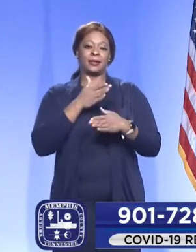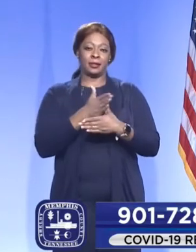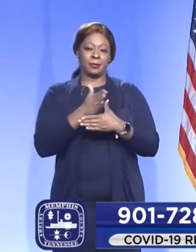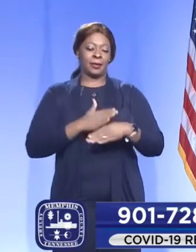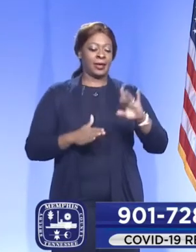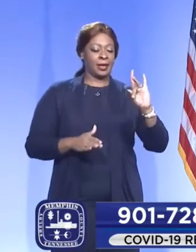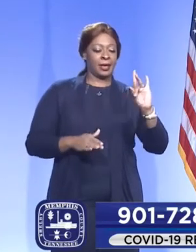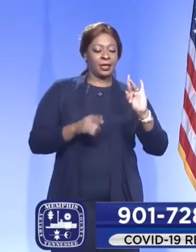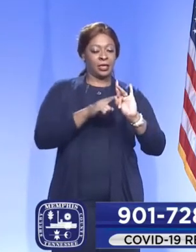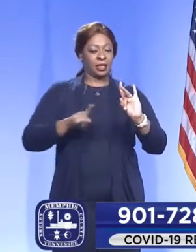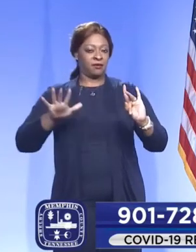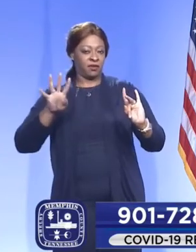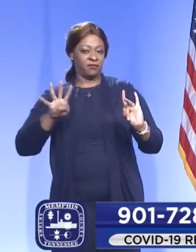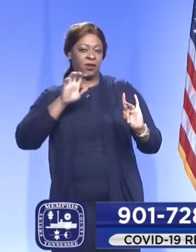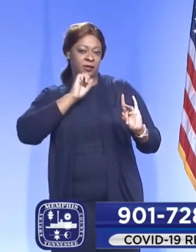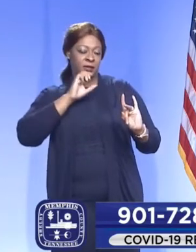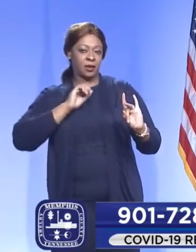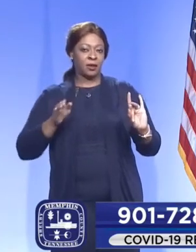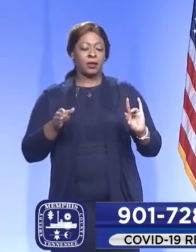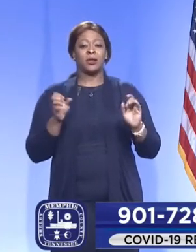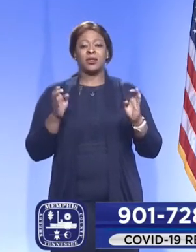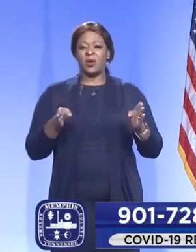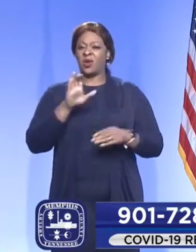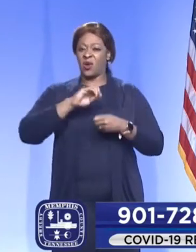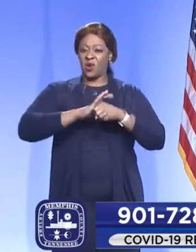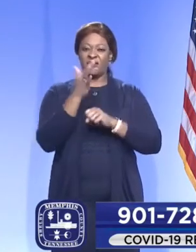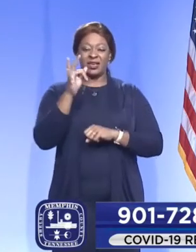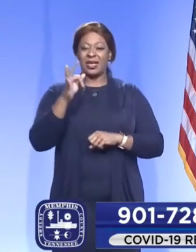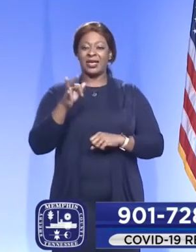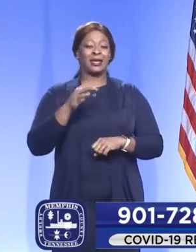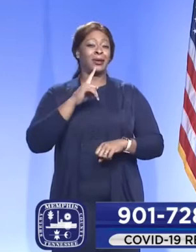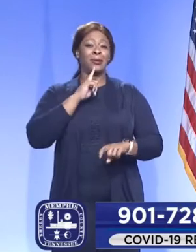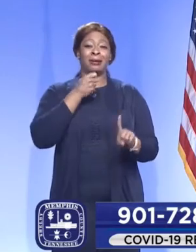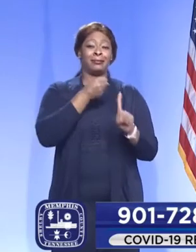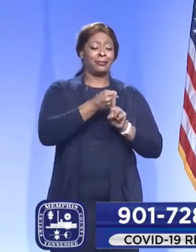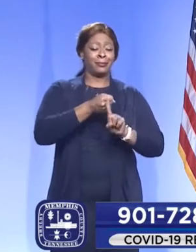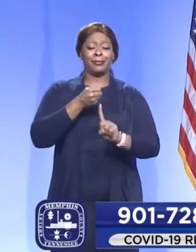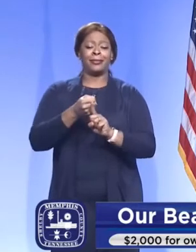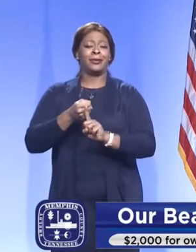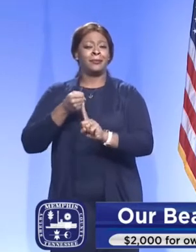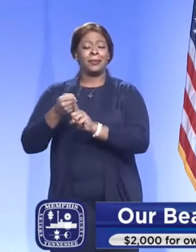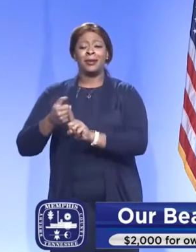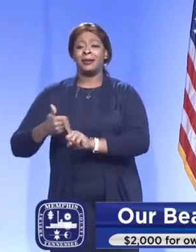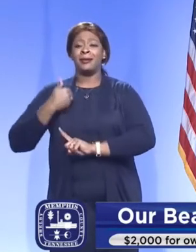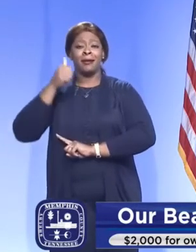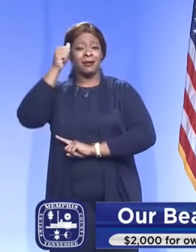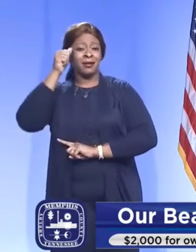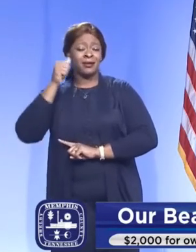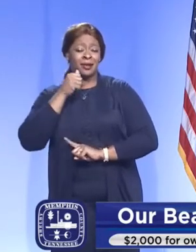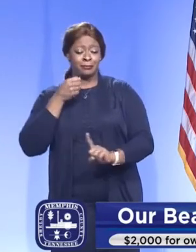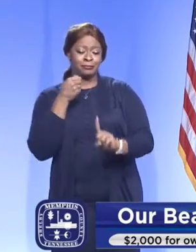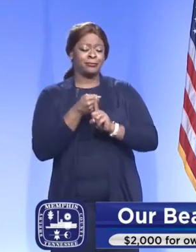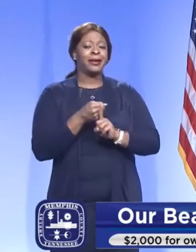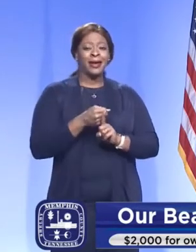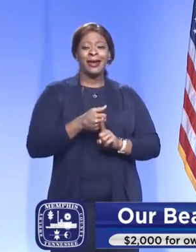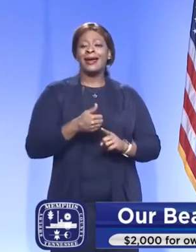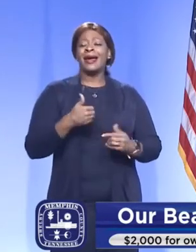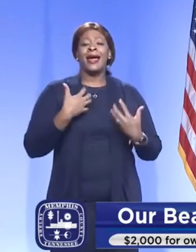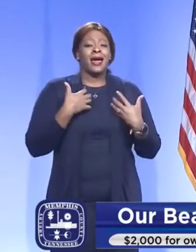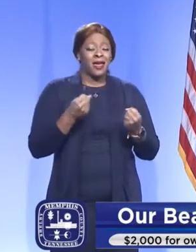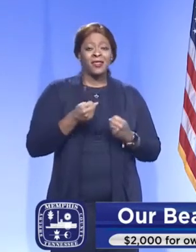very interested in observing. In terms of the distribution of cases, 63% of the people who have been diagnosed with